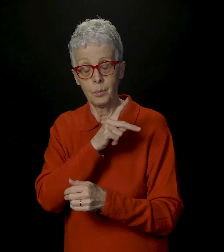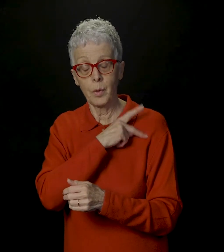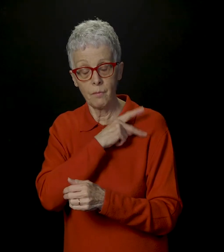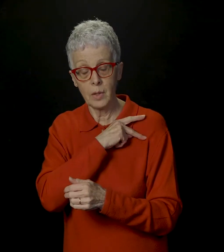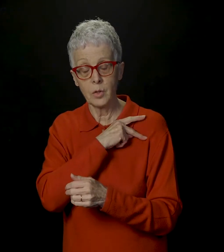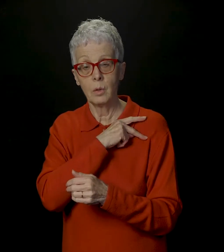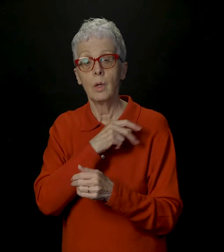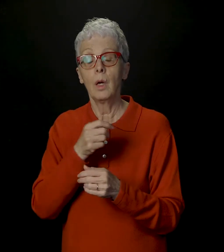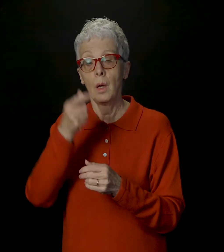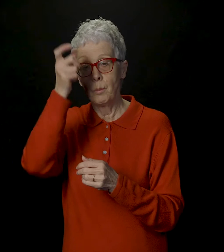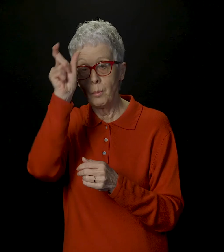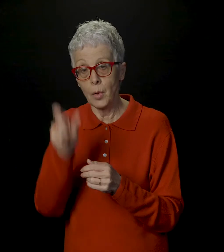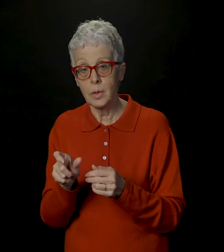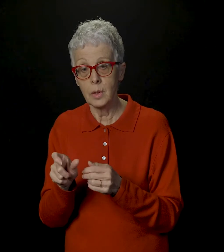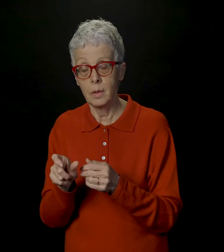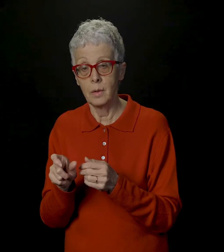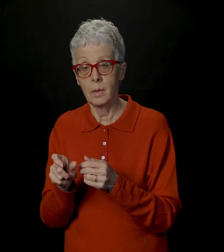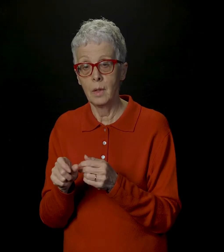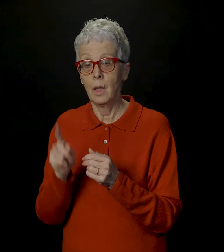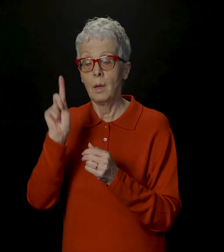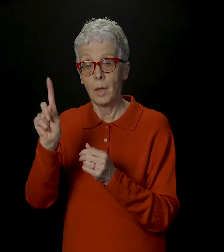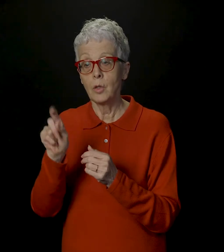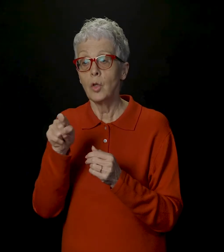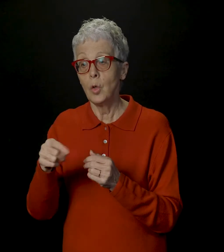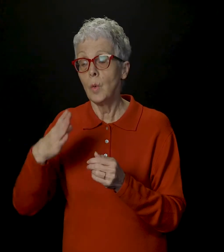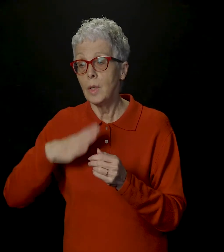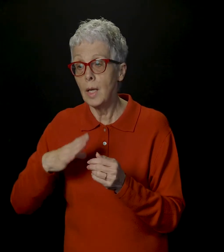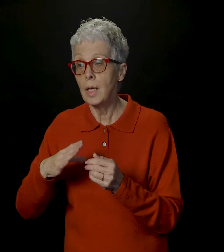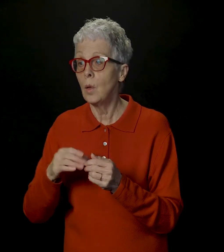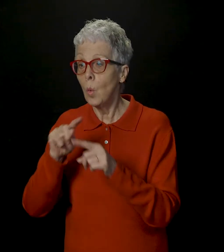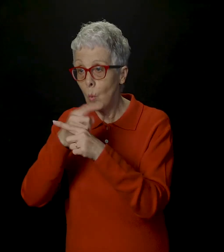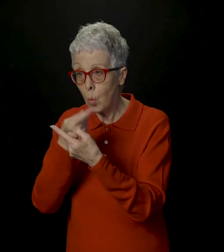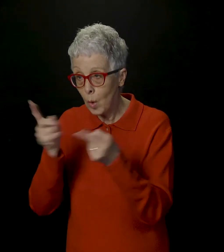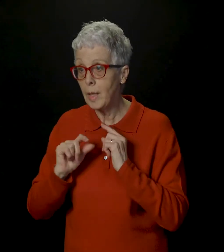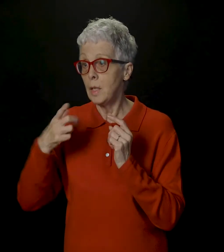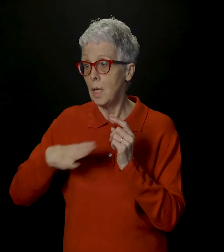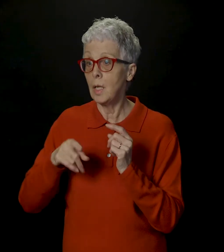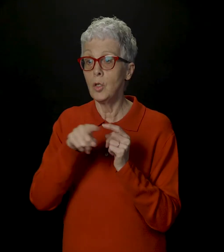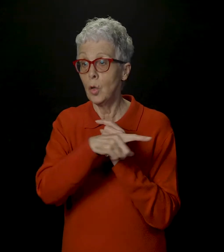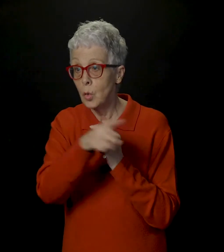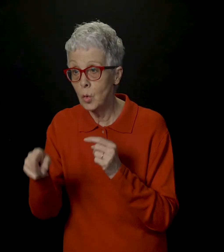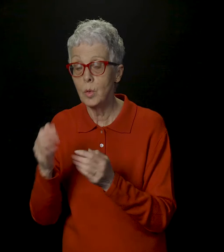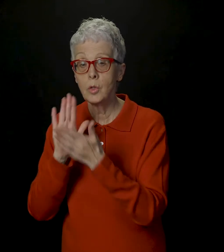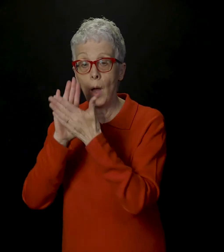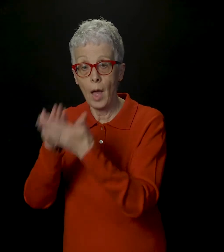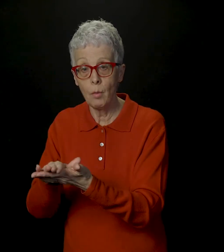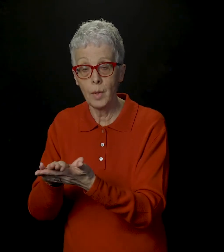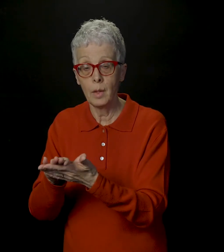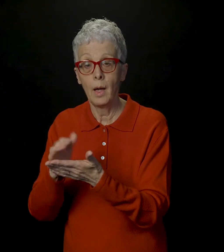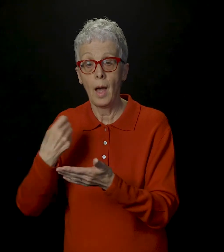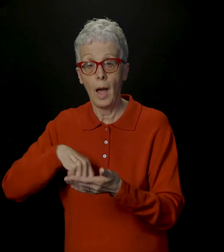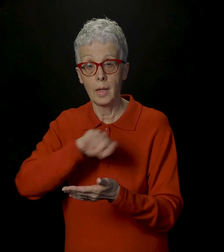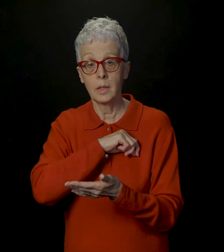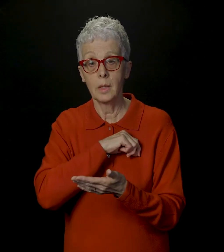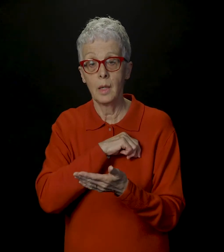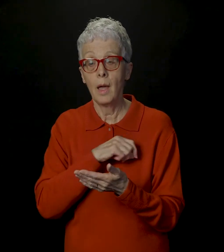That you give Another human being's Holy ground Their stories Is immense And leads to Massive change So really